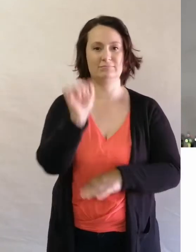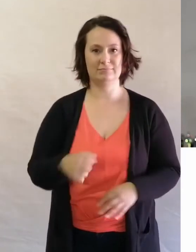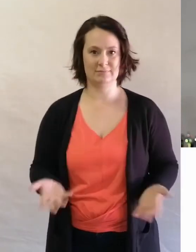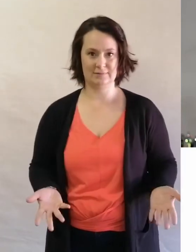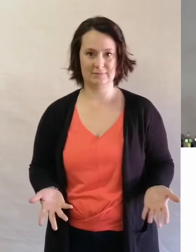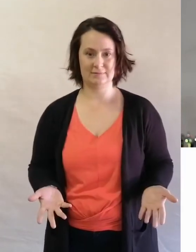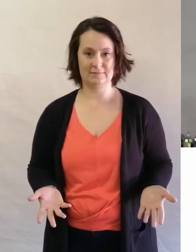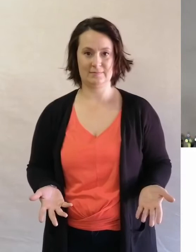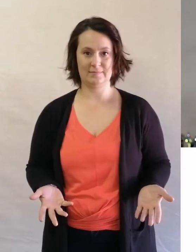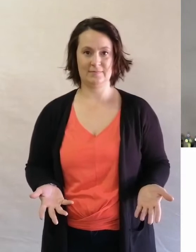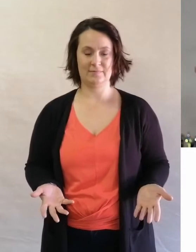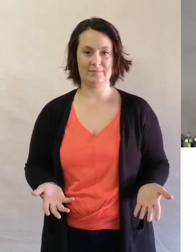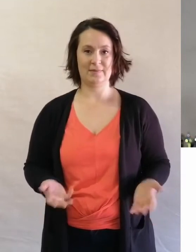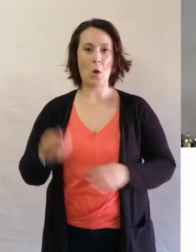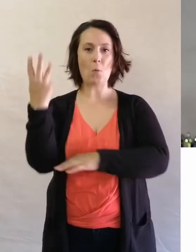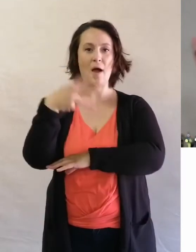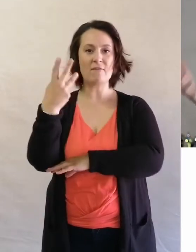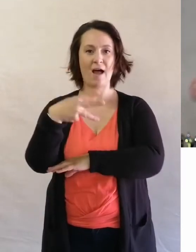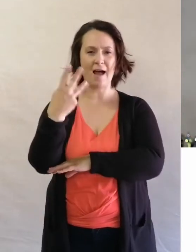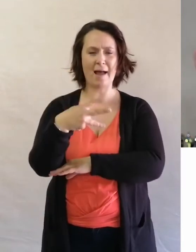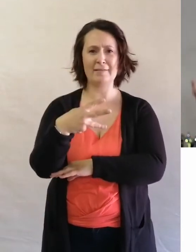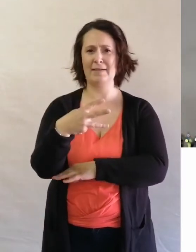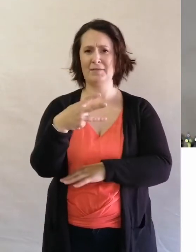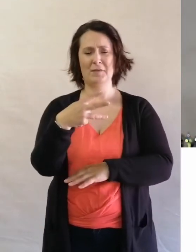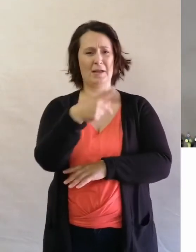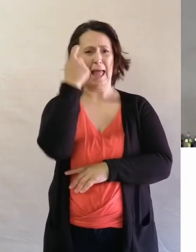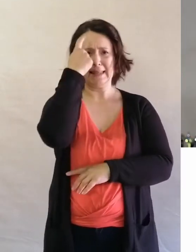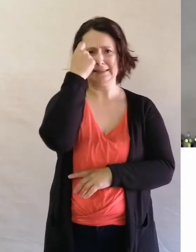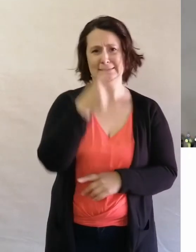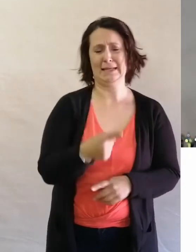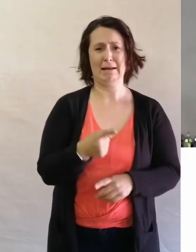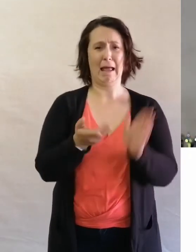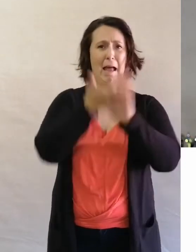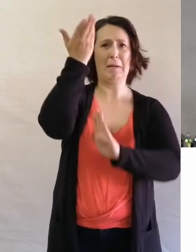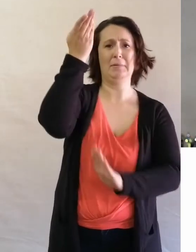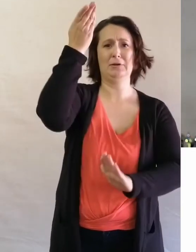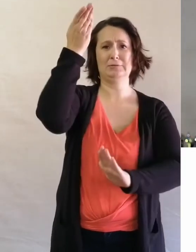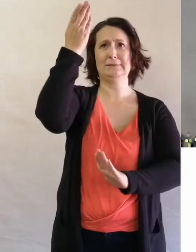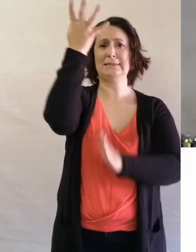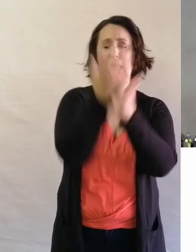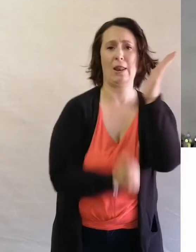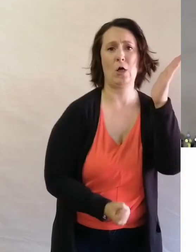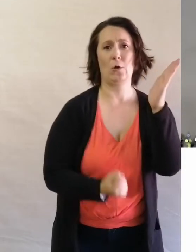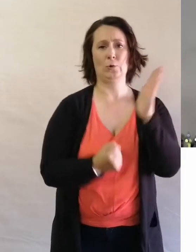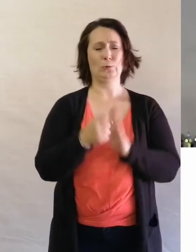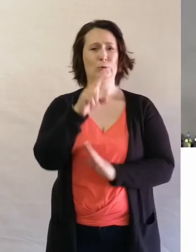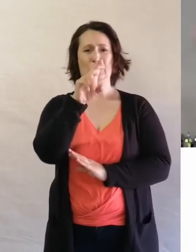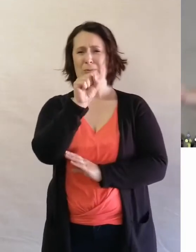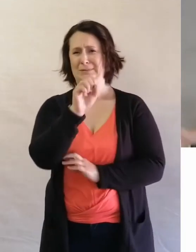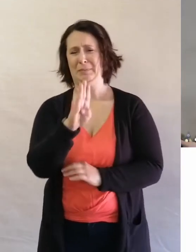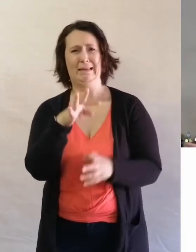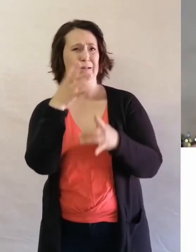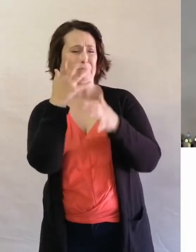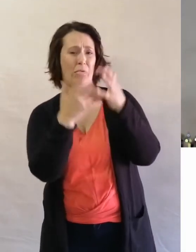We're engaging in Wi-Fi. How many of you understand megabytes, gigabytes, upload, download, you know, USB cable? How many of you